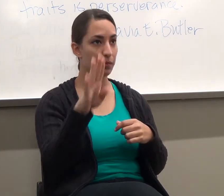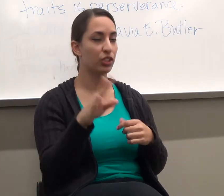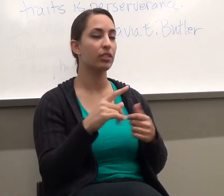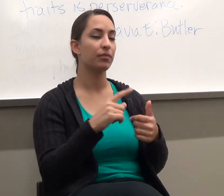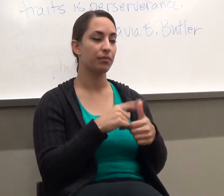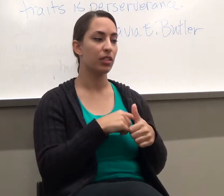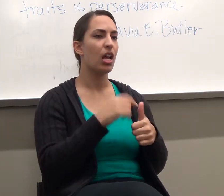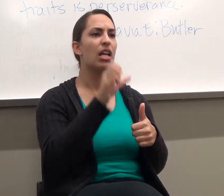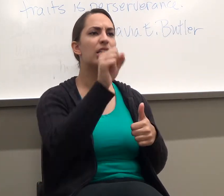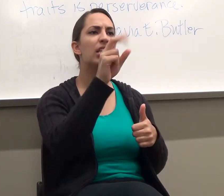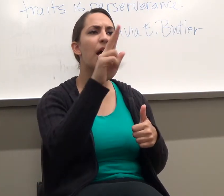the subject do